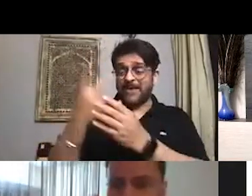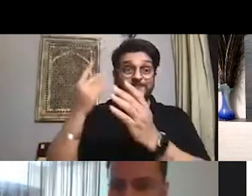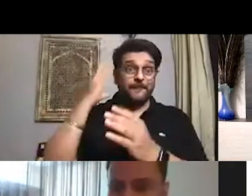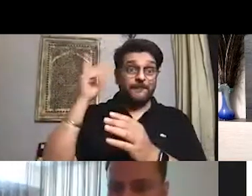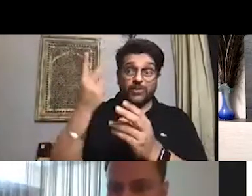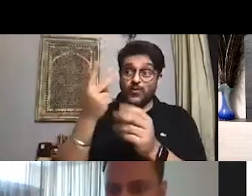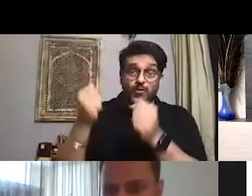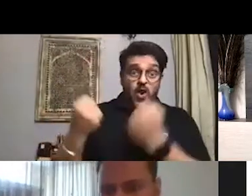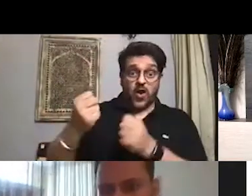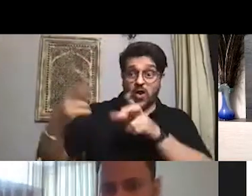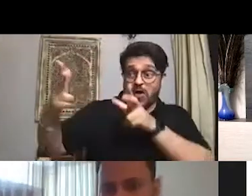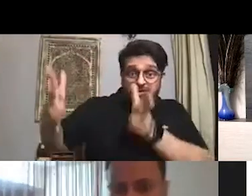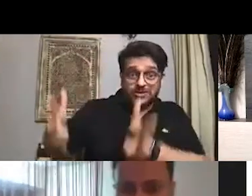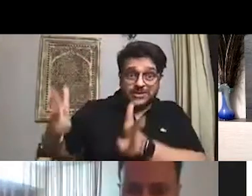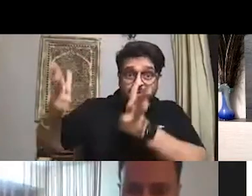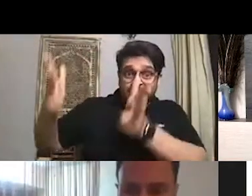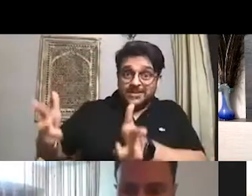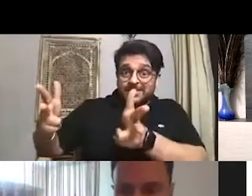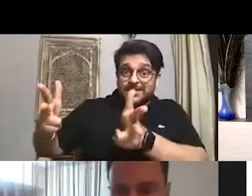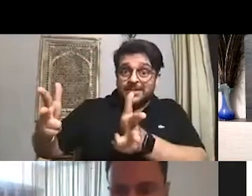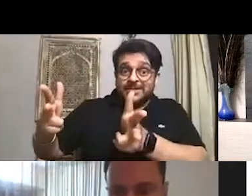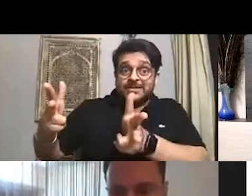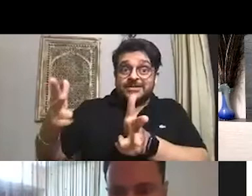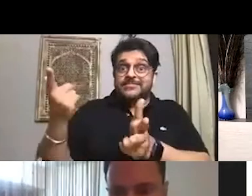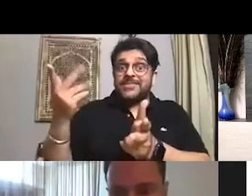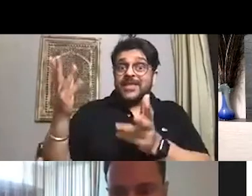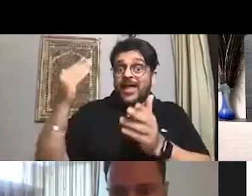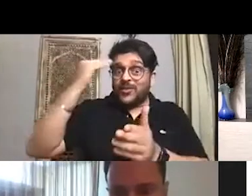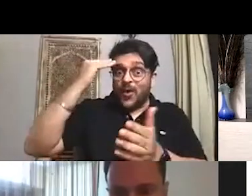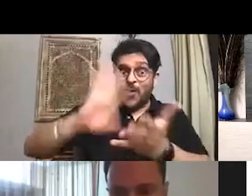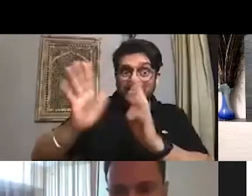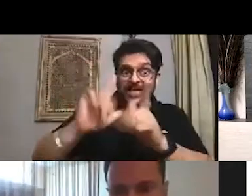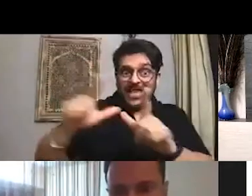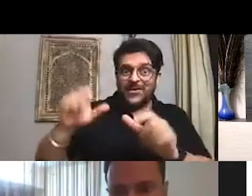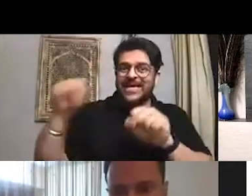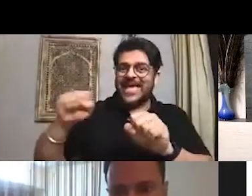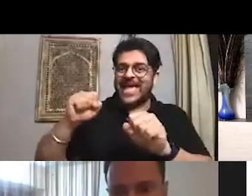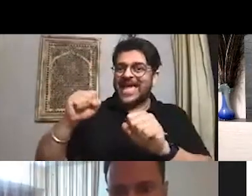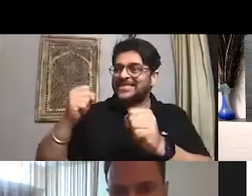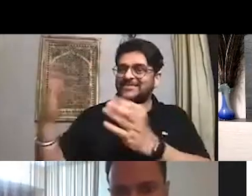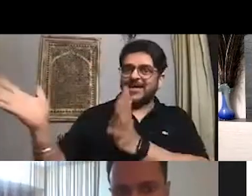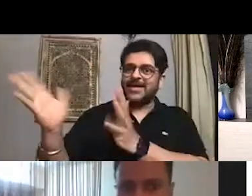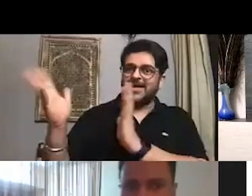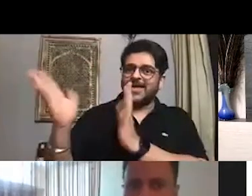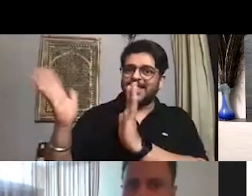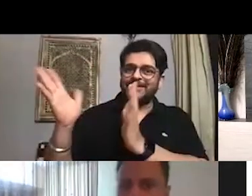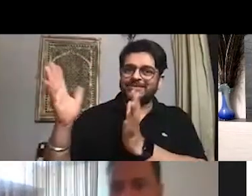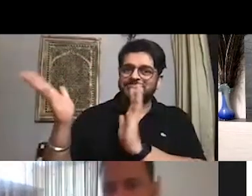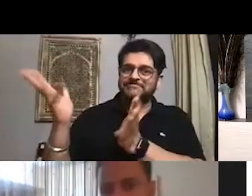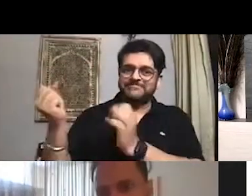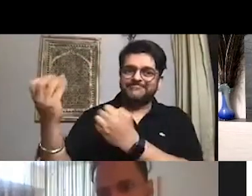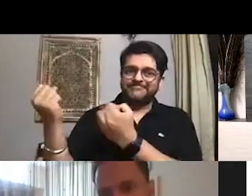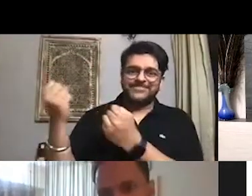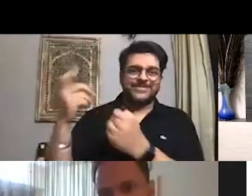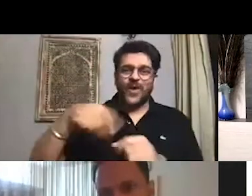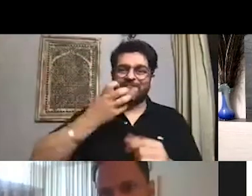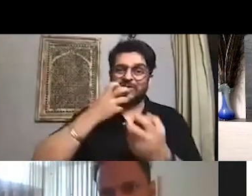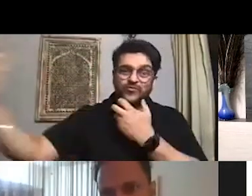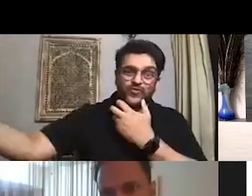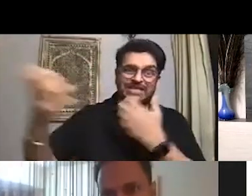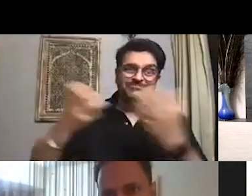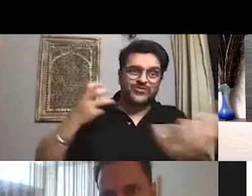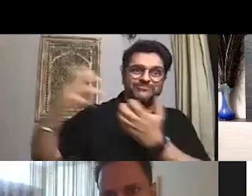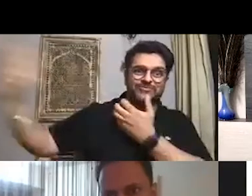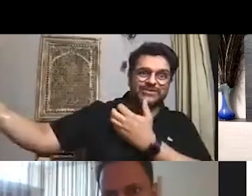a hearing person, if there's two cars right next to each other, and if both people in the car know sign language in both